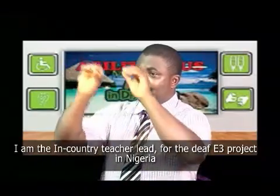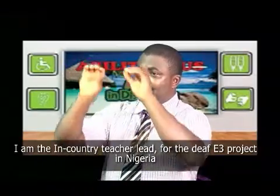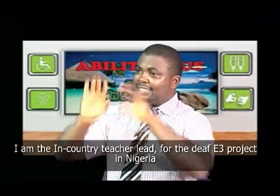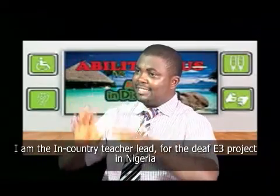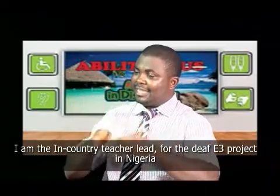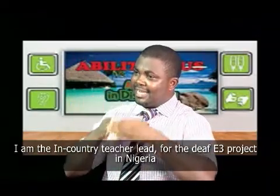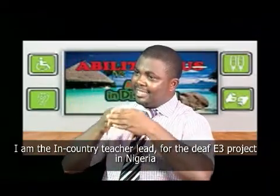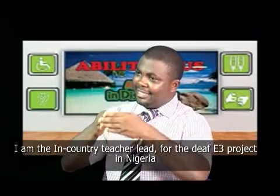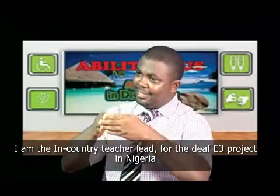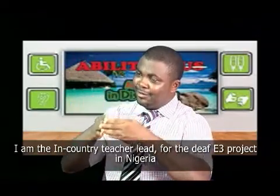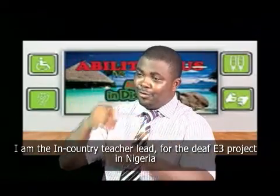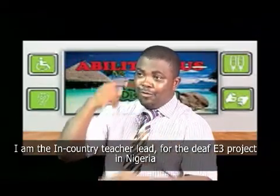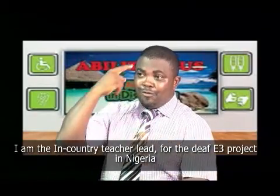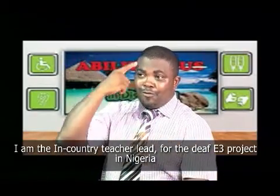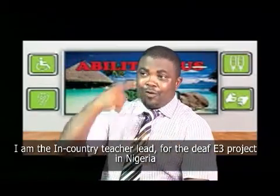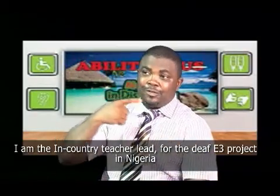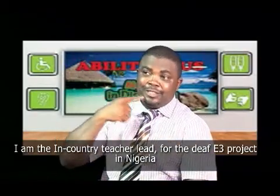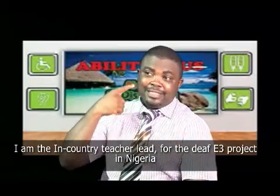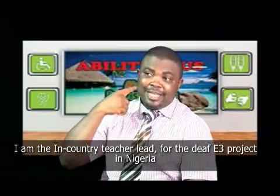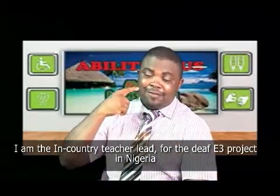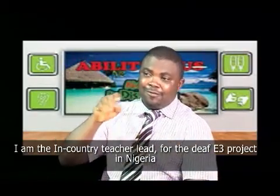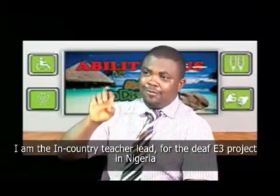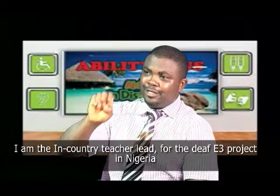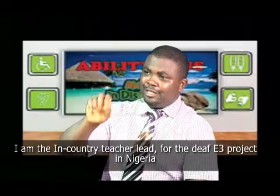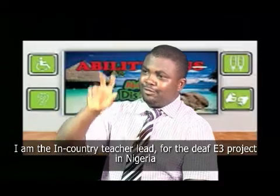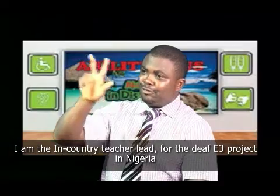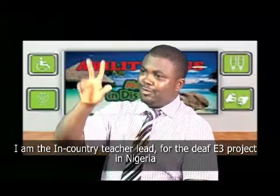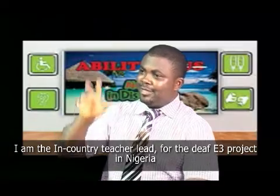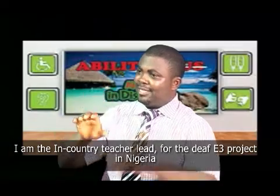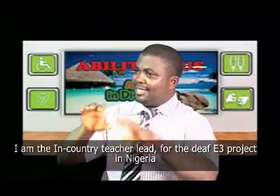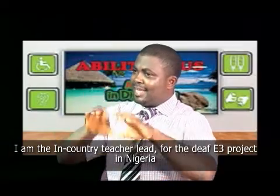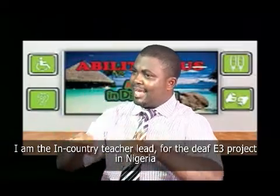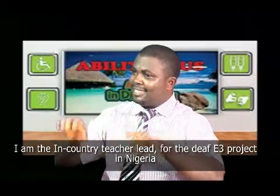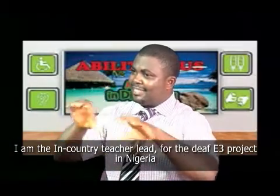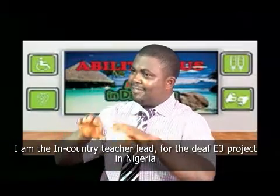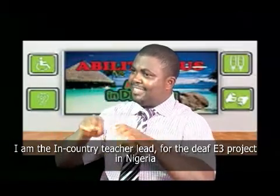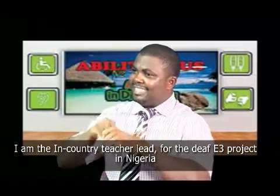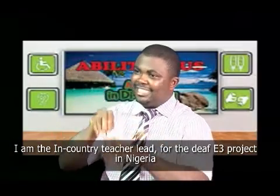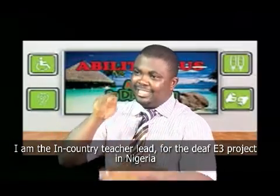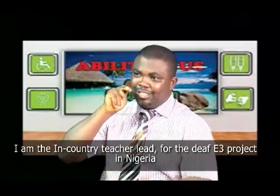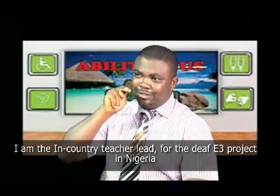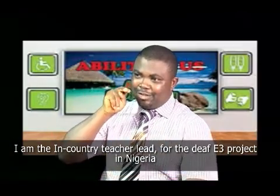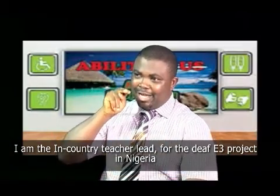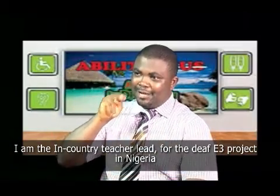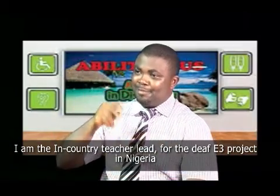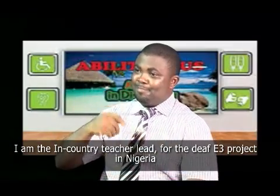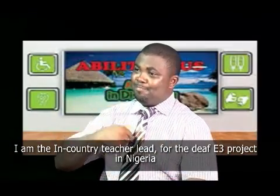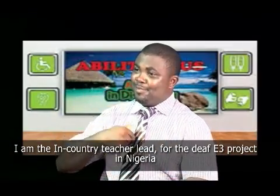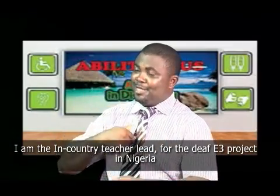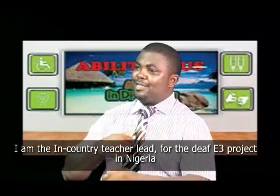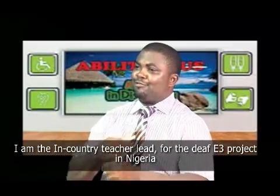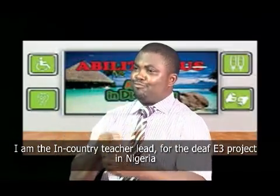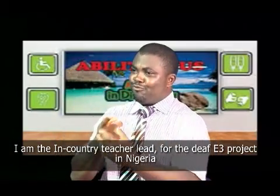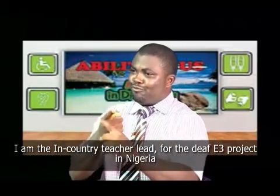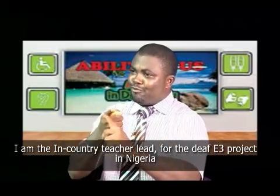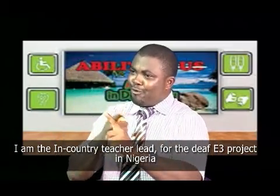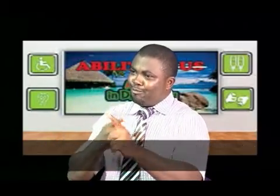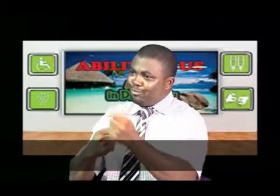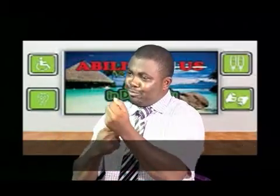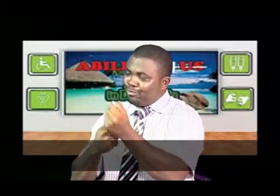in-country teacher lead for the Deaf E3 project in Nigeria.